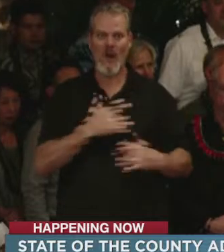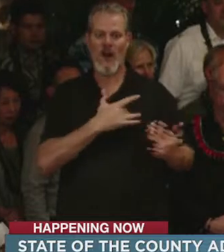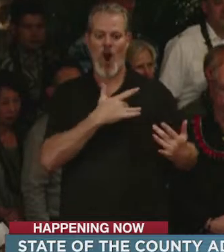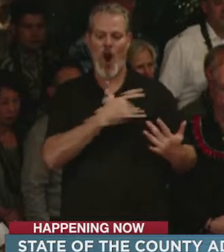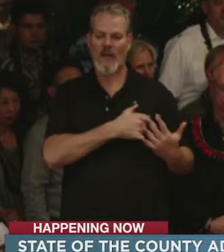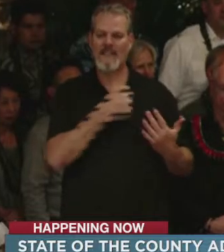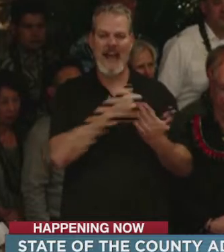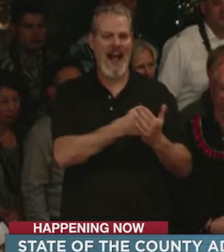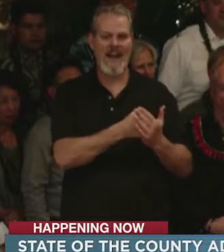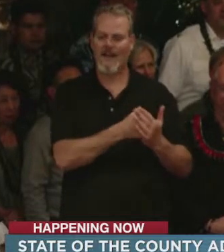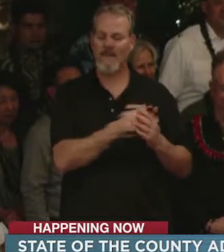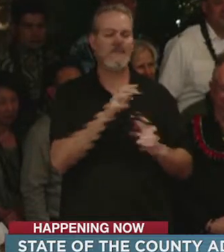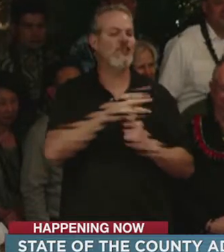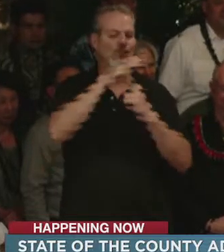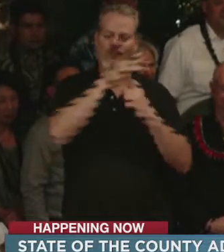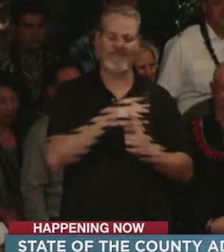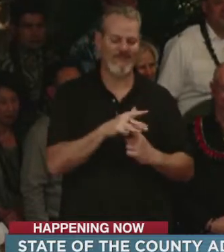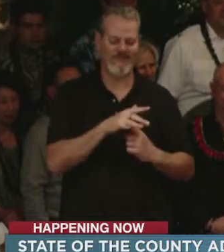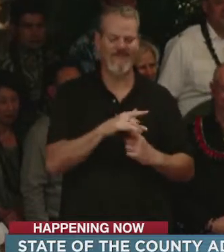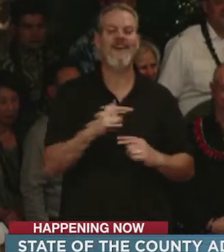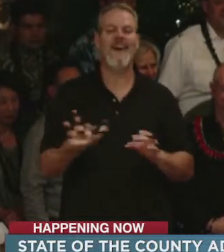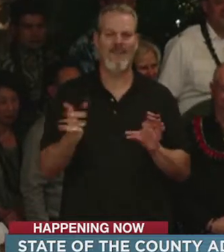an ambulance.